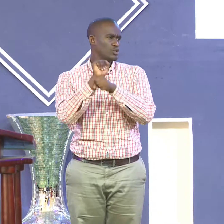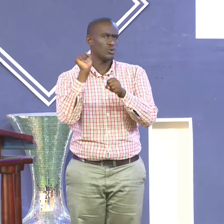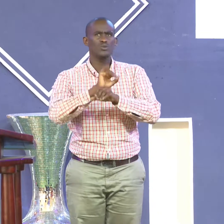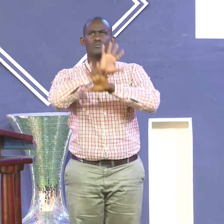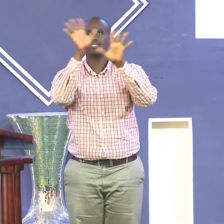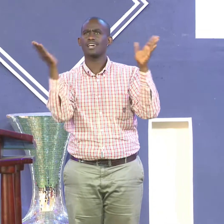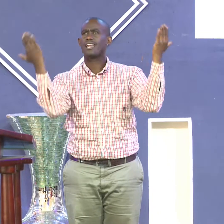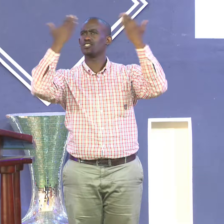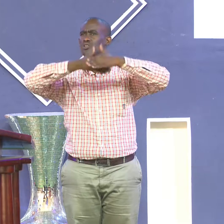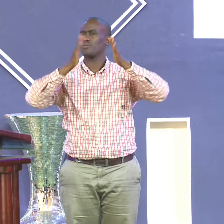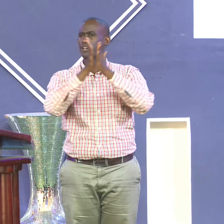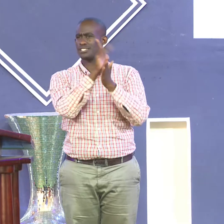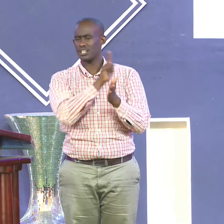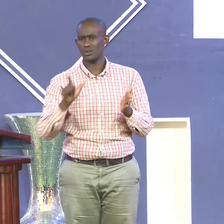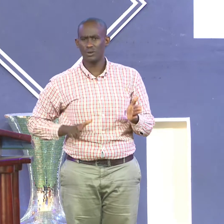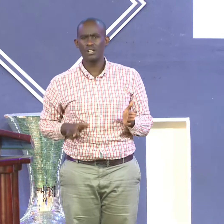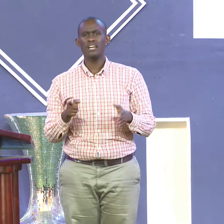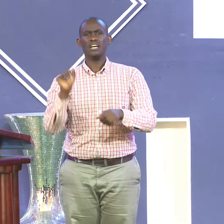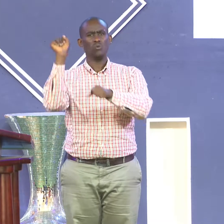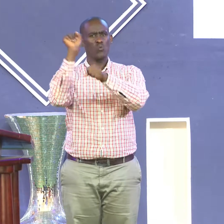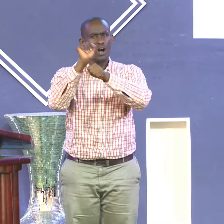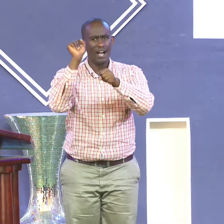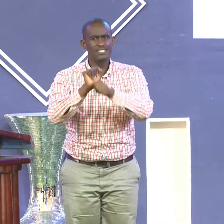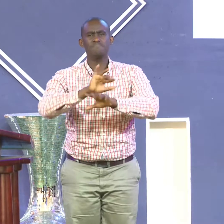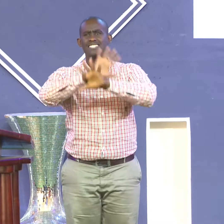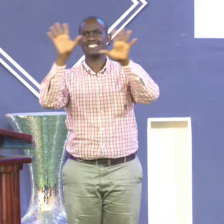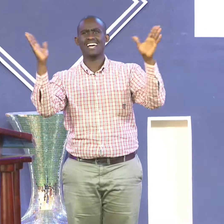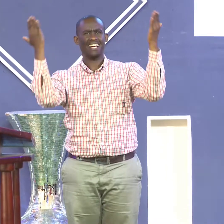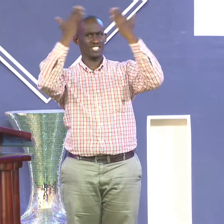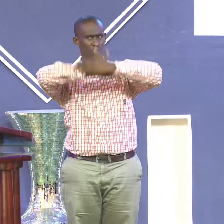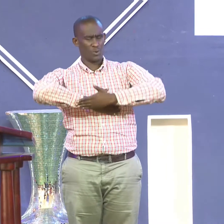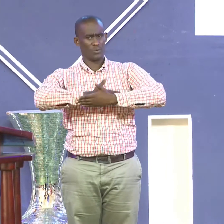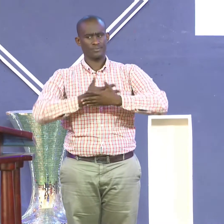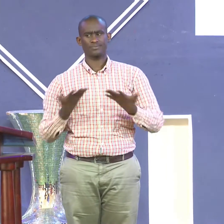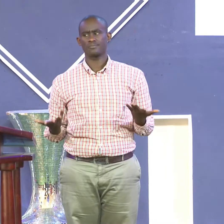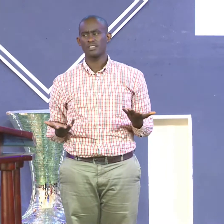day. Praise the Lord. It works day and night.